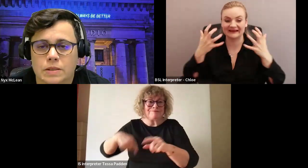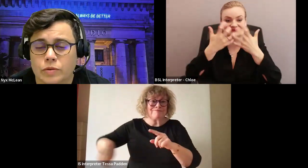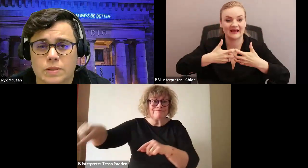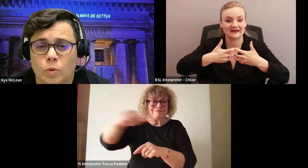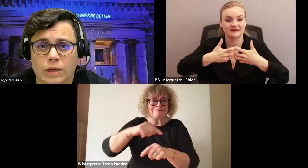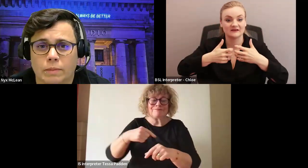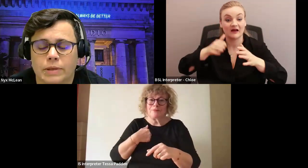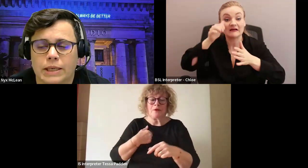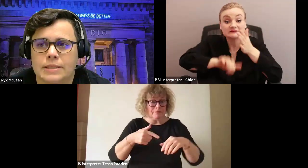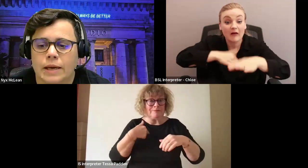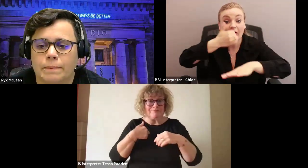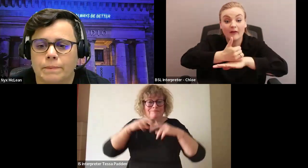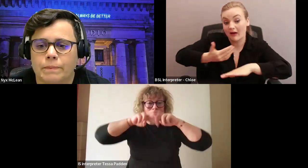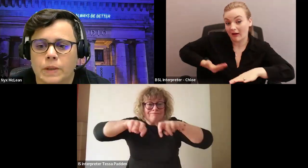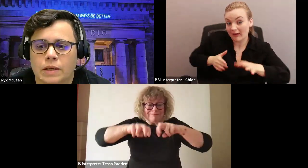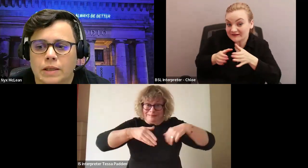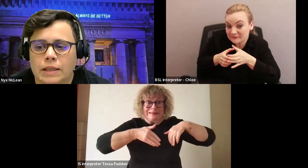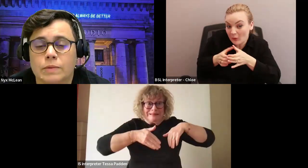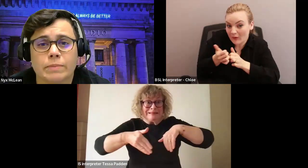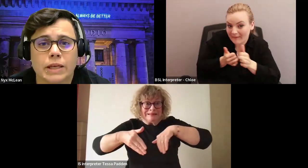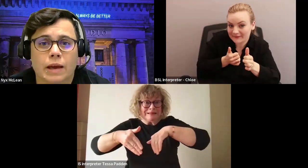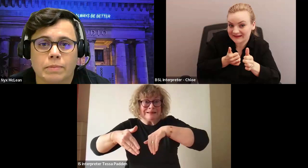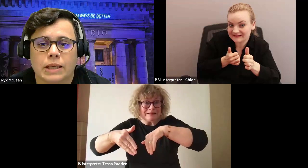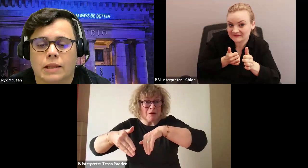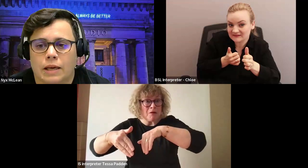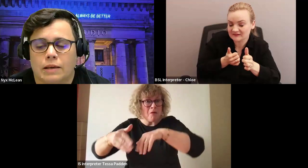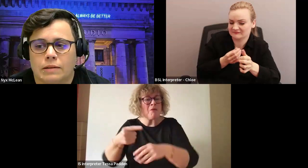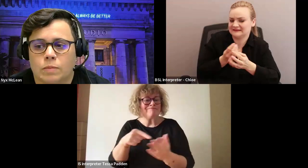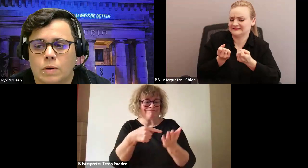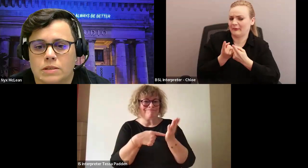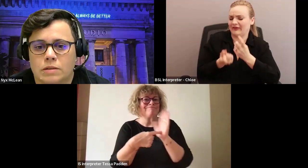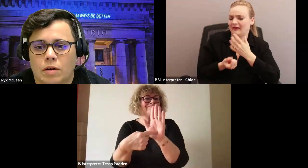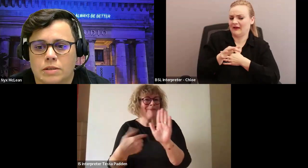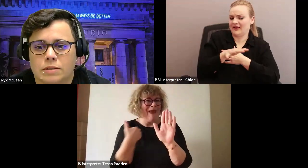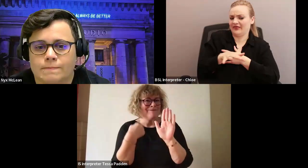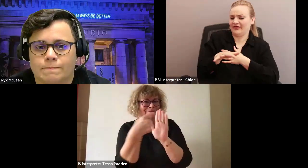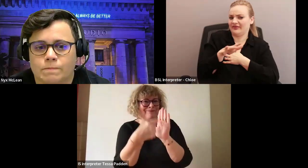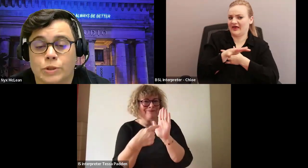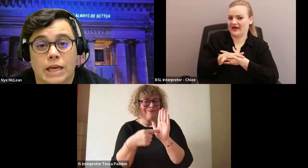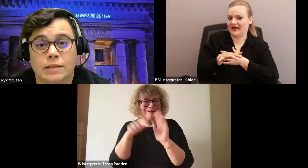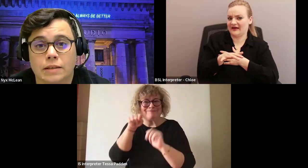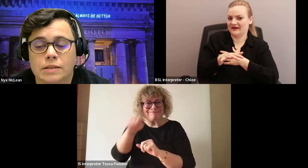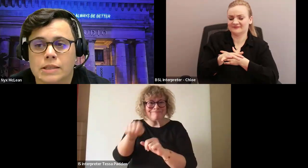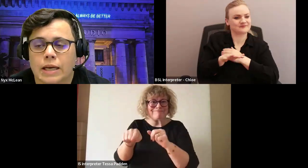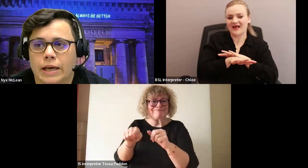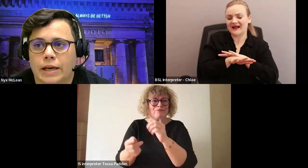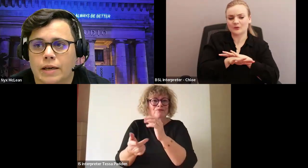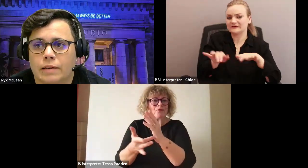startups, so the smaller companies, that there was something happening there that was not